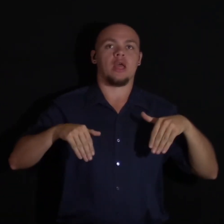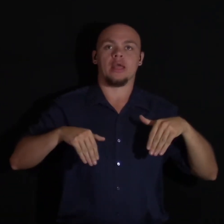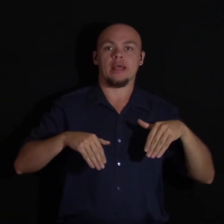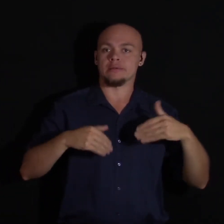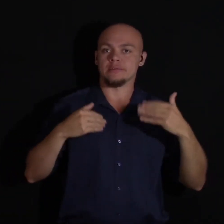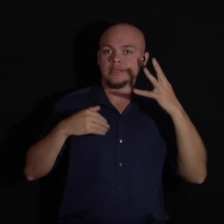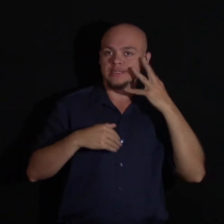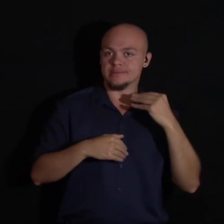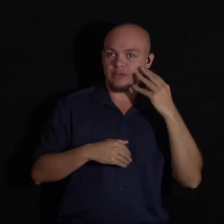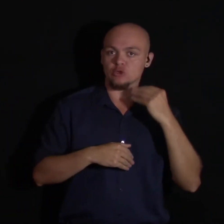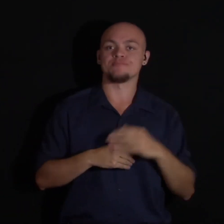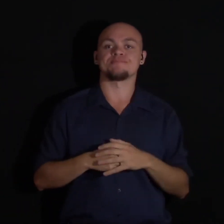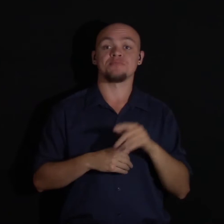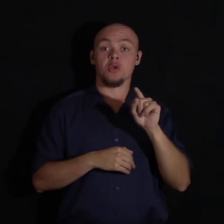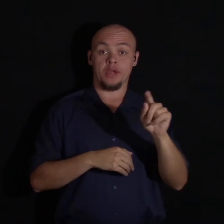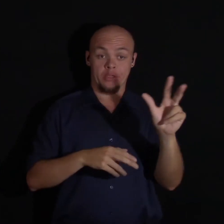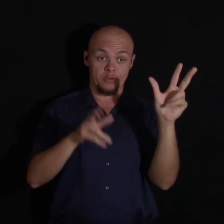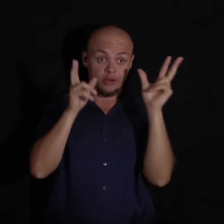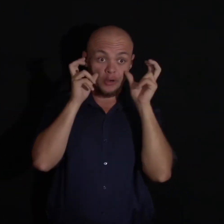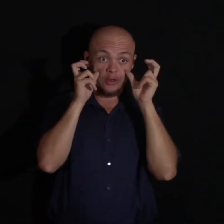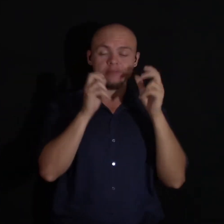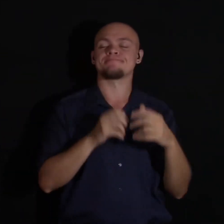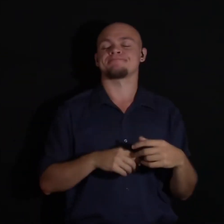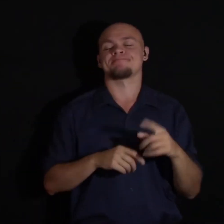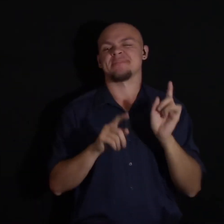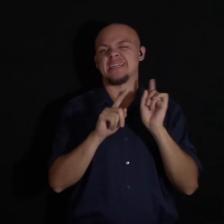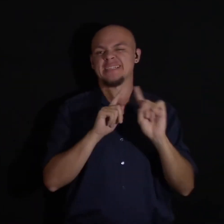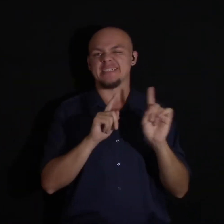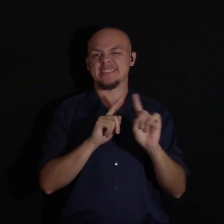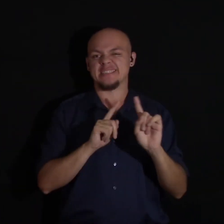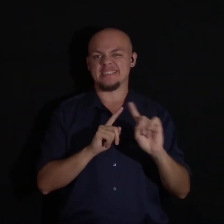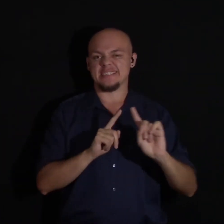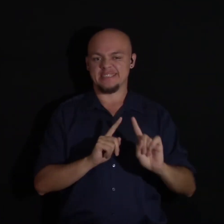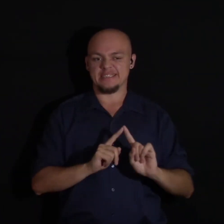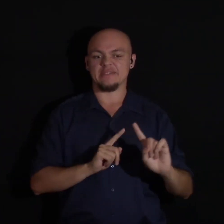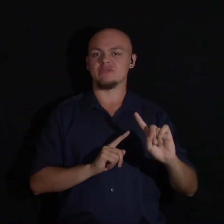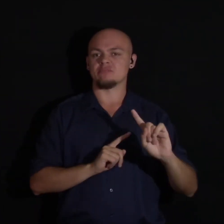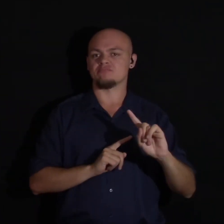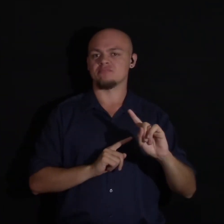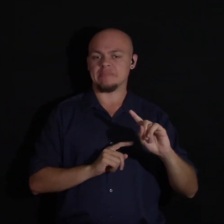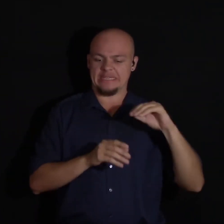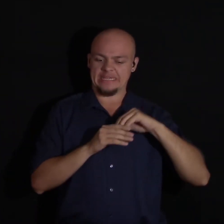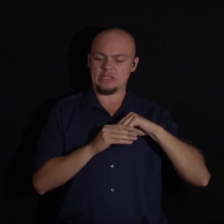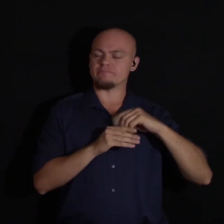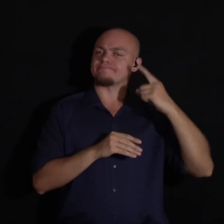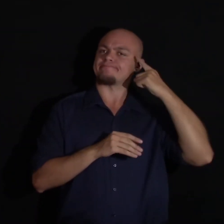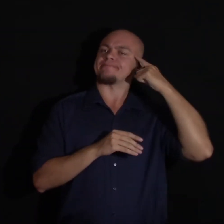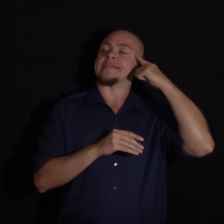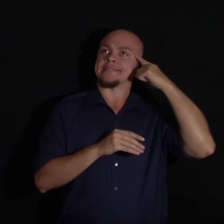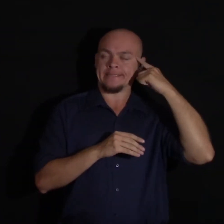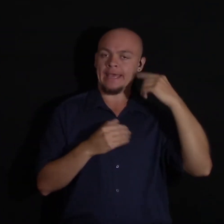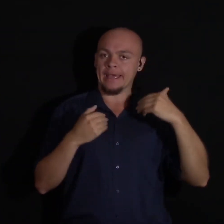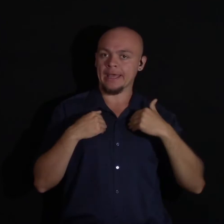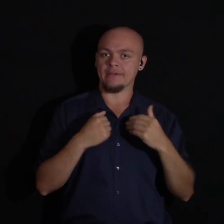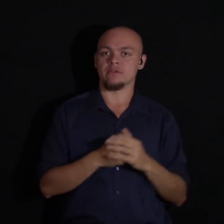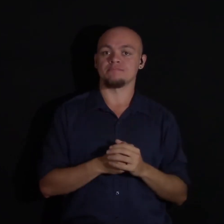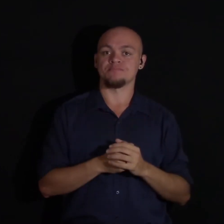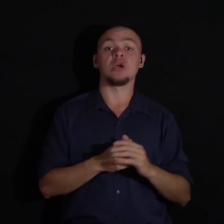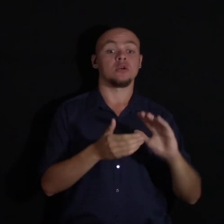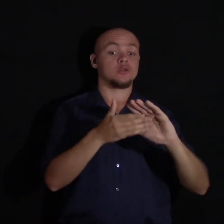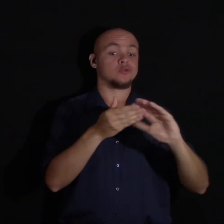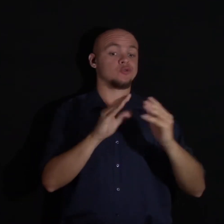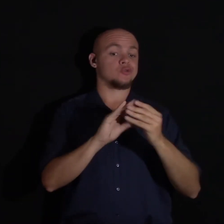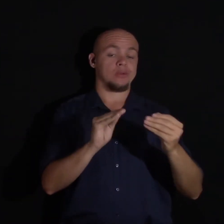What you just heard are some of the voices that follow us to bed. I'm here today to offer us a new story